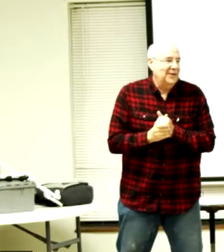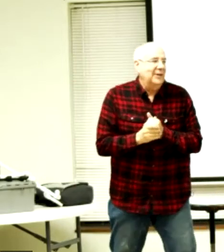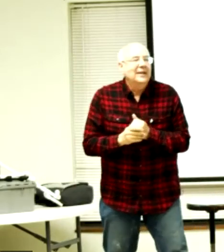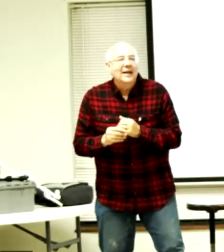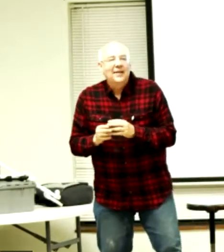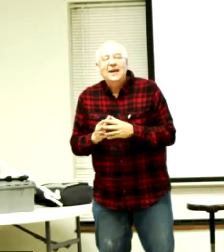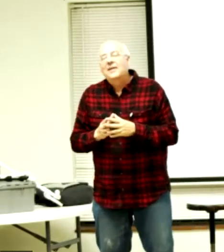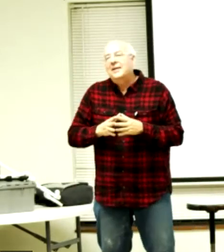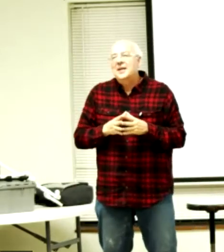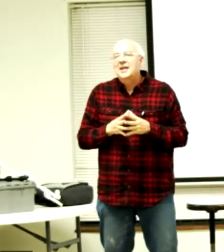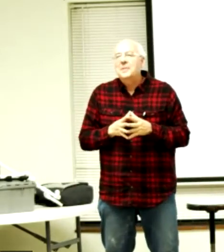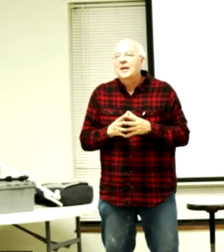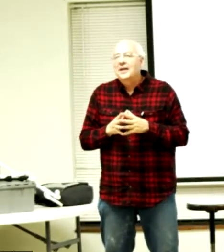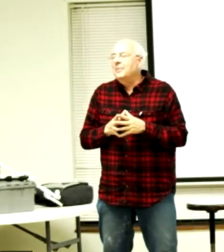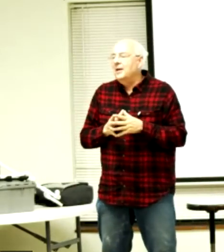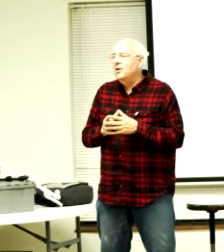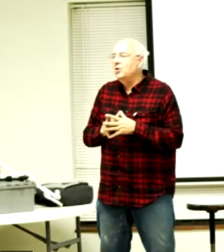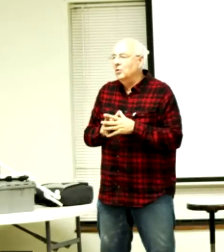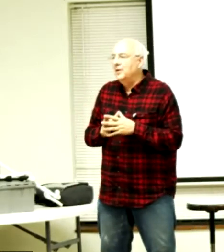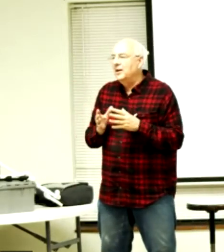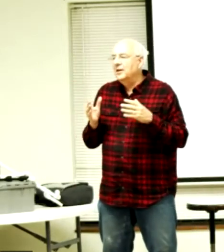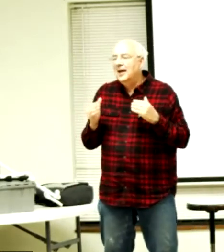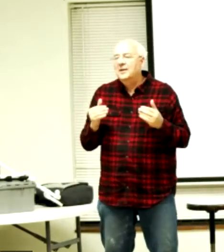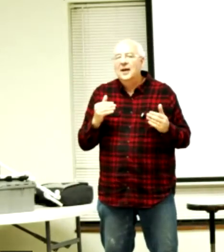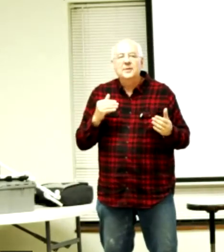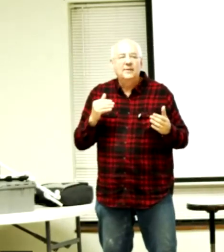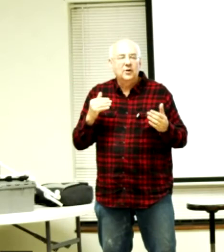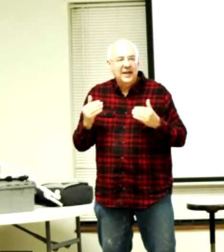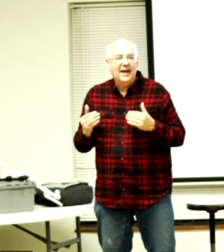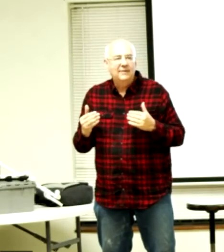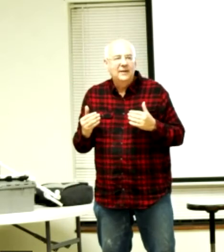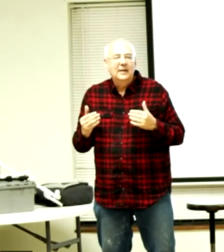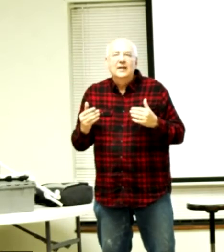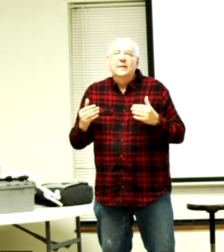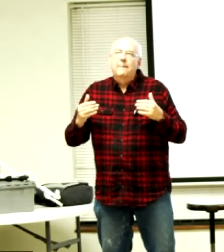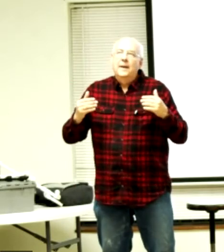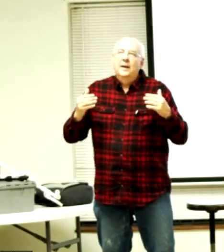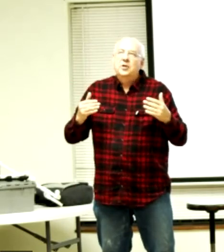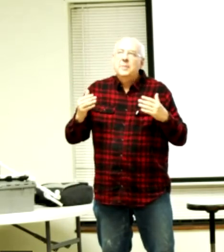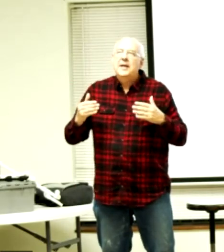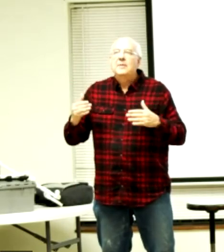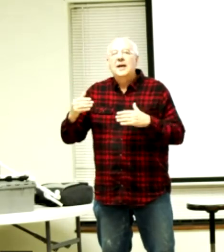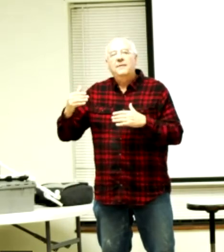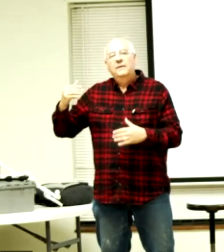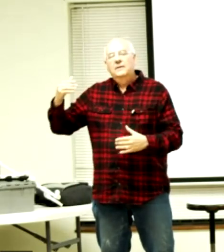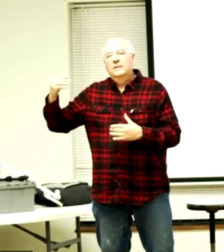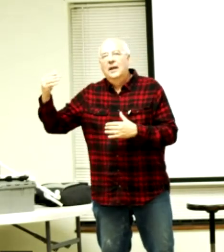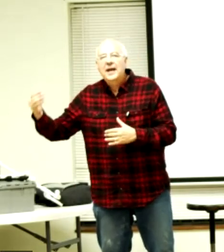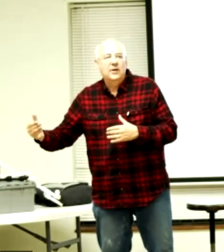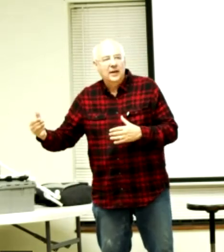So, and that tends to be a little bit unusual because a lot of times if you're deaf, unless you became deaf later in